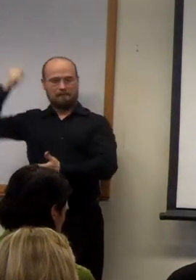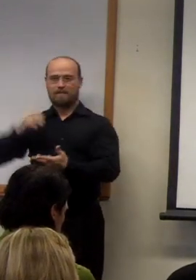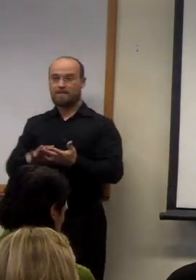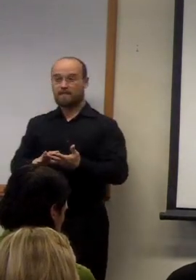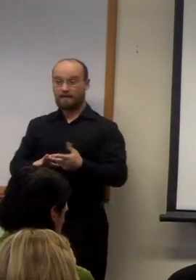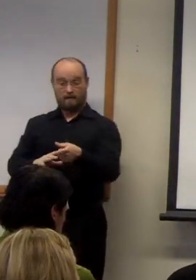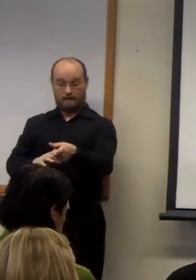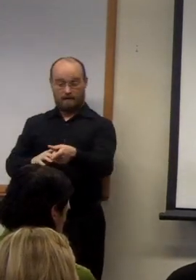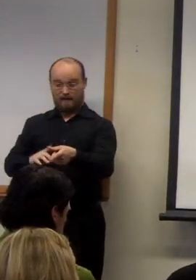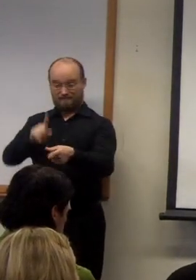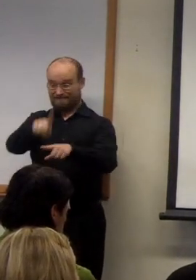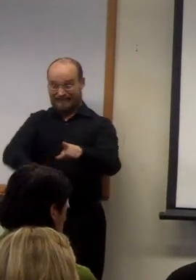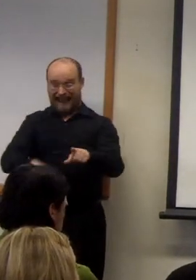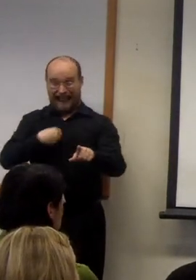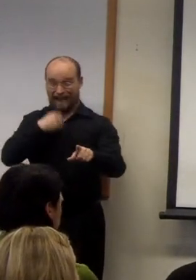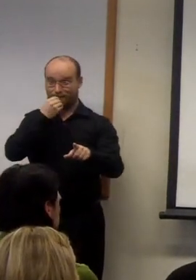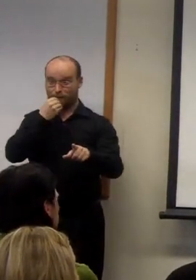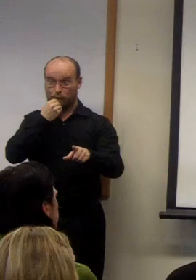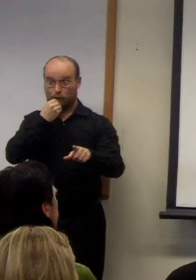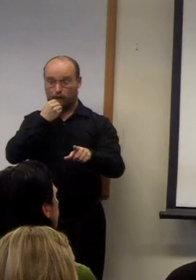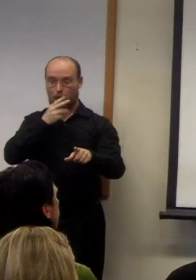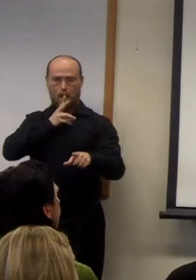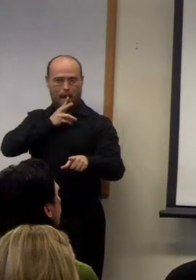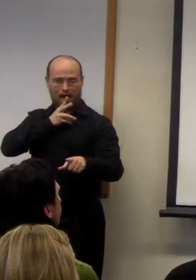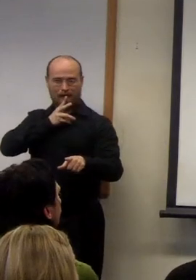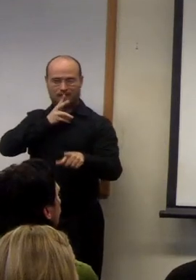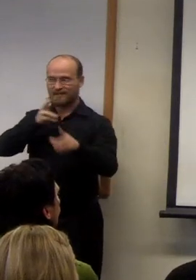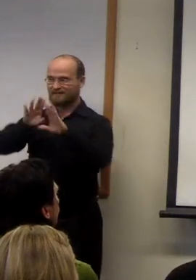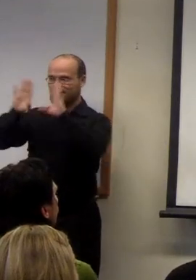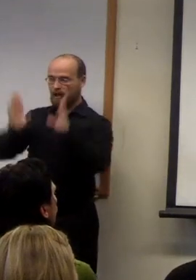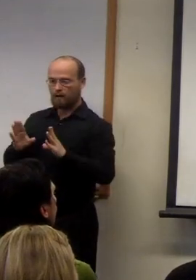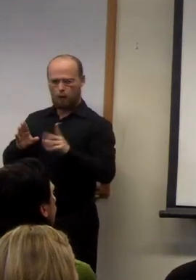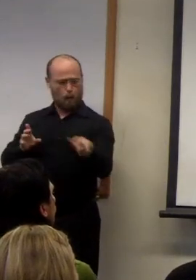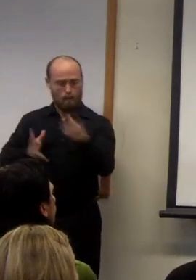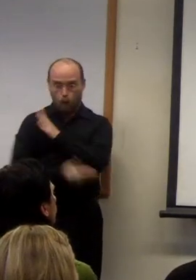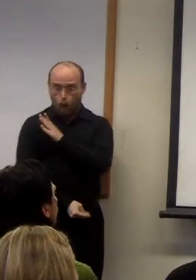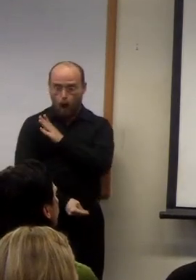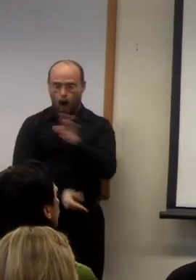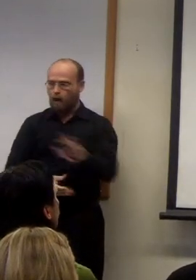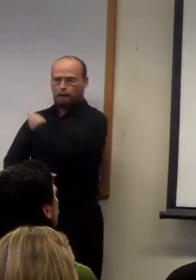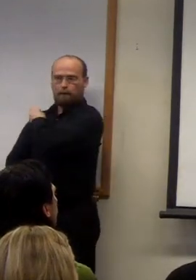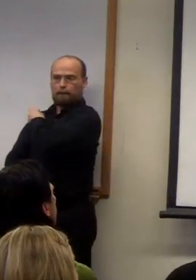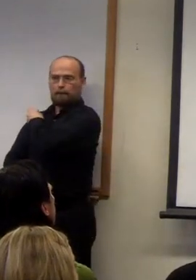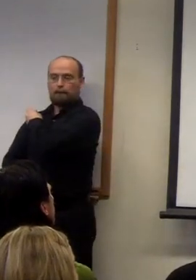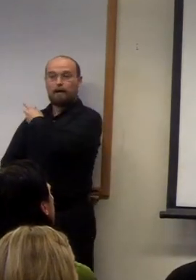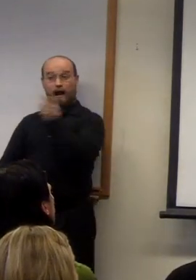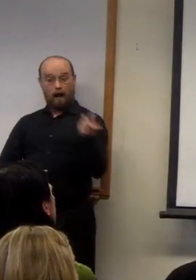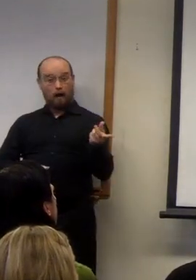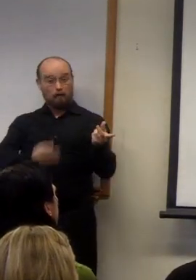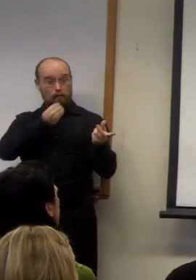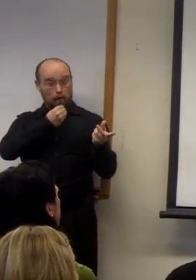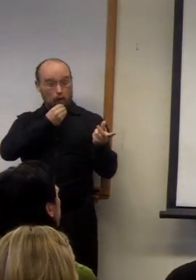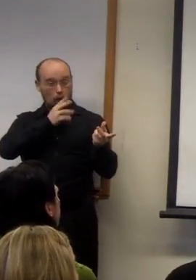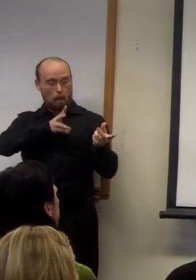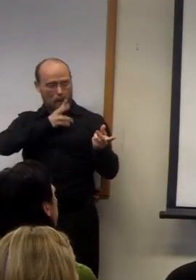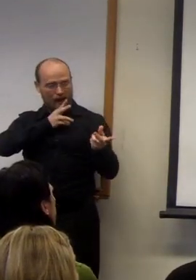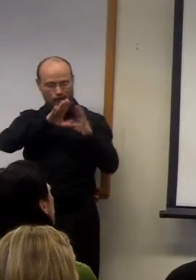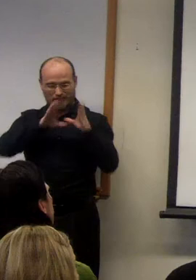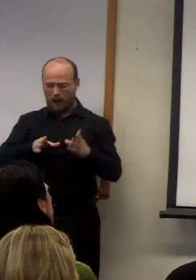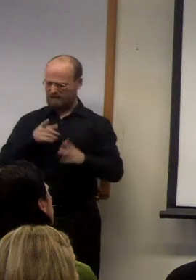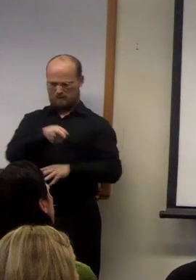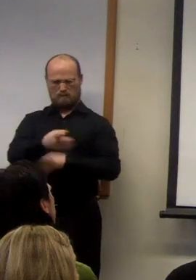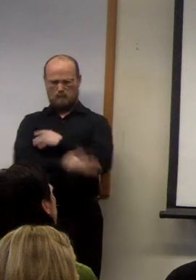They can't have food, water, and shelter? Is that the reason? Because they're poor? Food, water, and shelter because they're poor? And